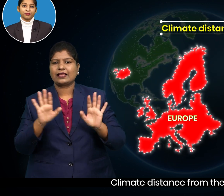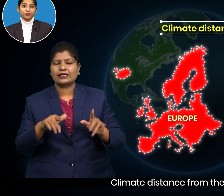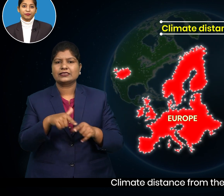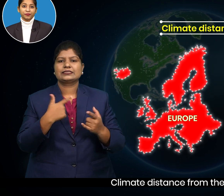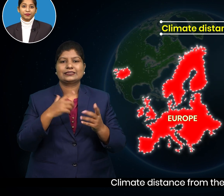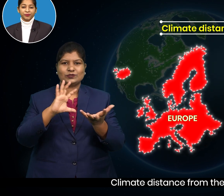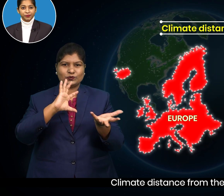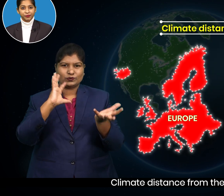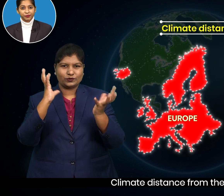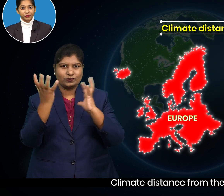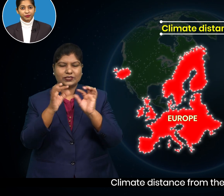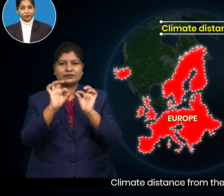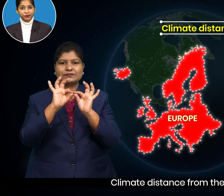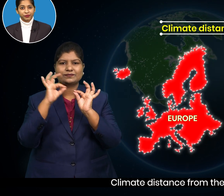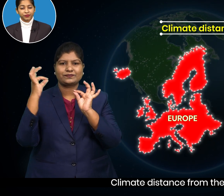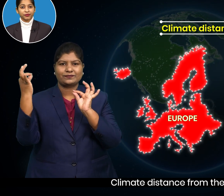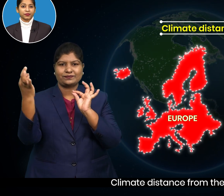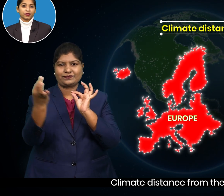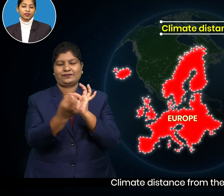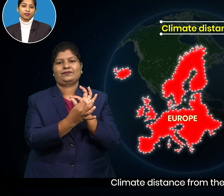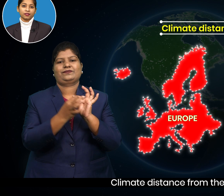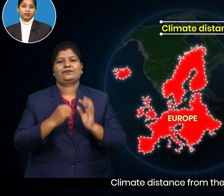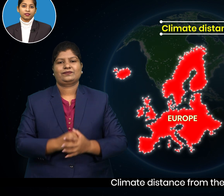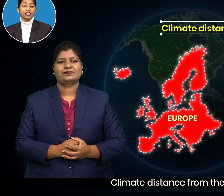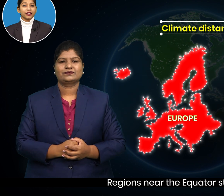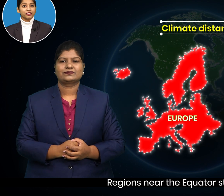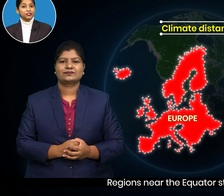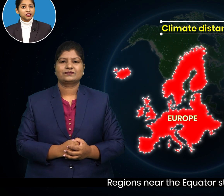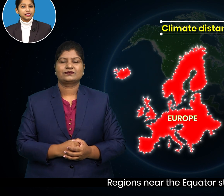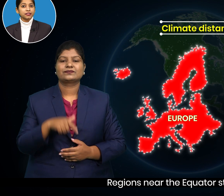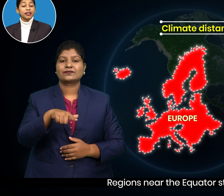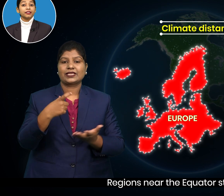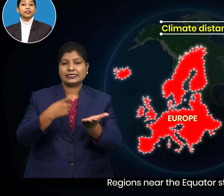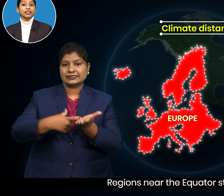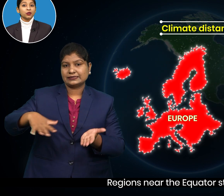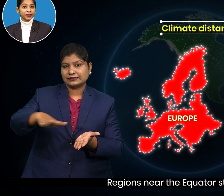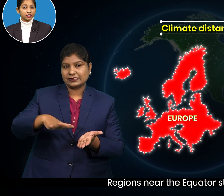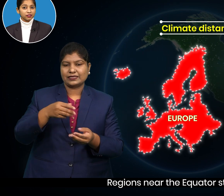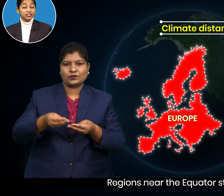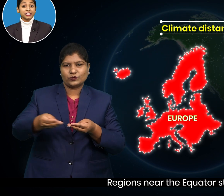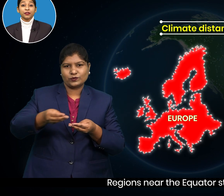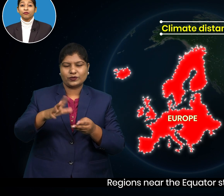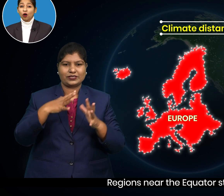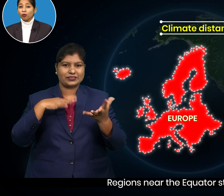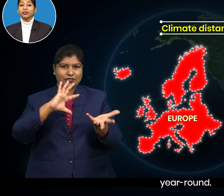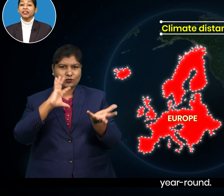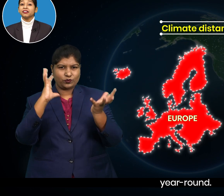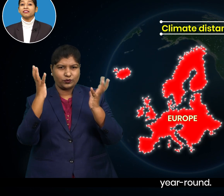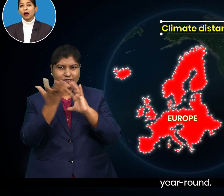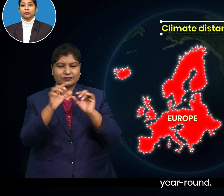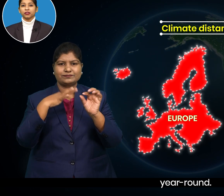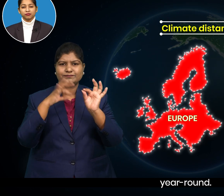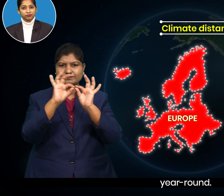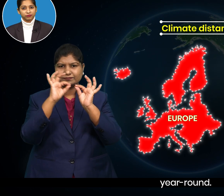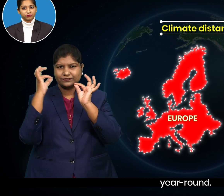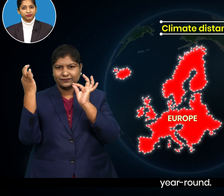Regions near the equator stay warm